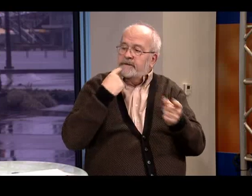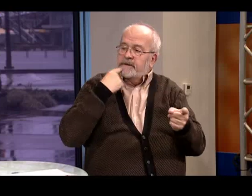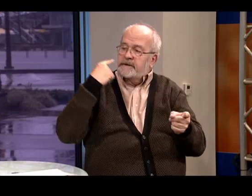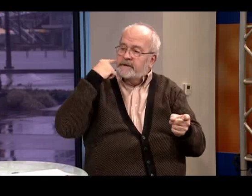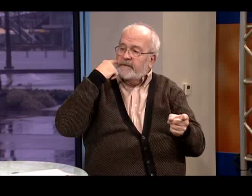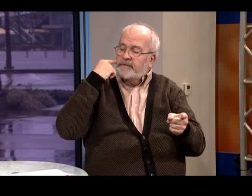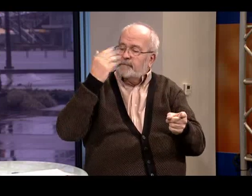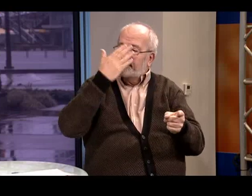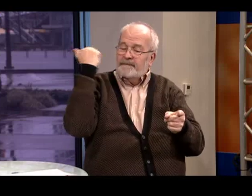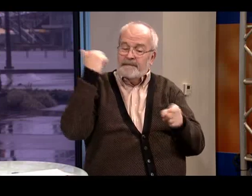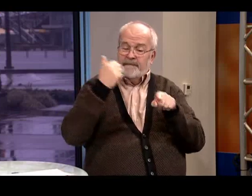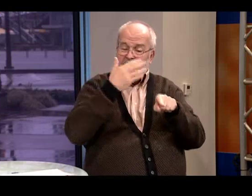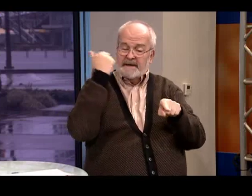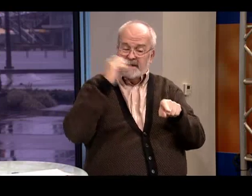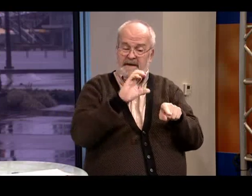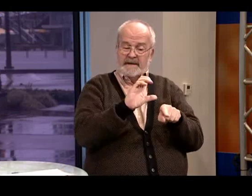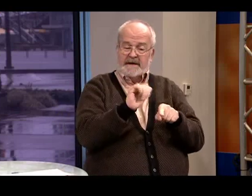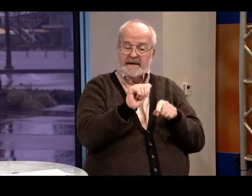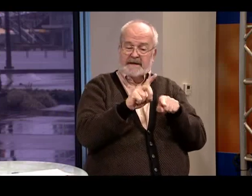in contact with the Canadian Association of the Deaf.